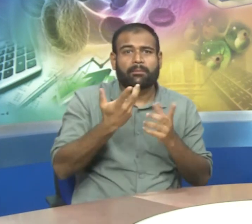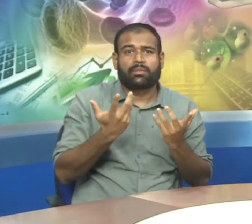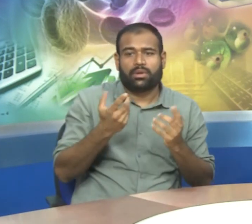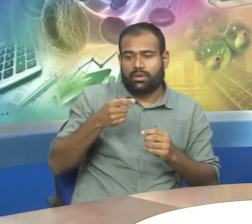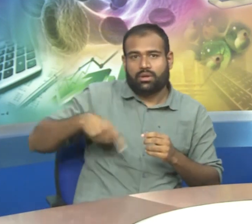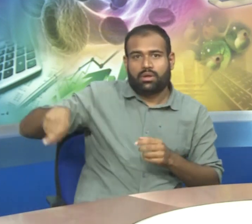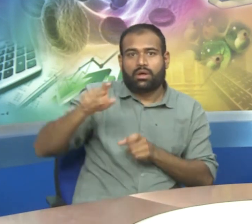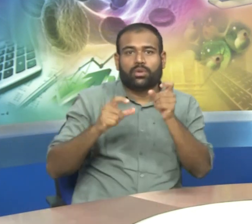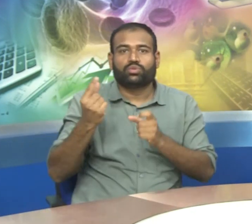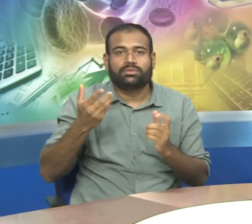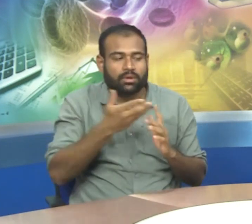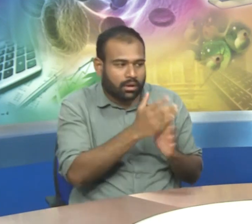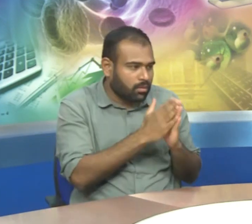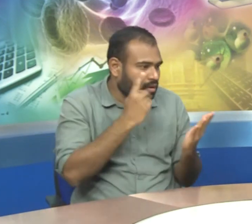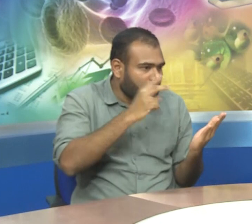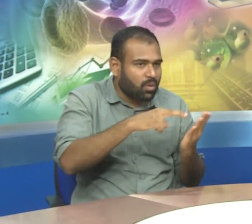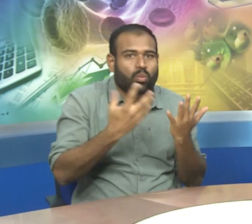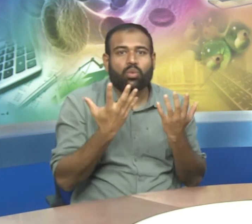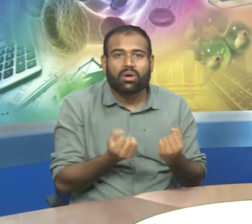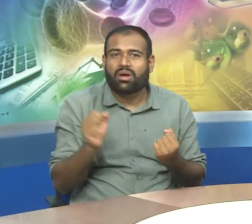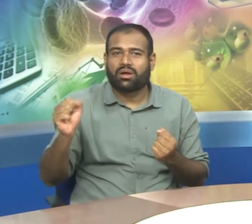their resources on reciprocal basis.